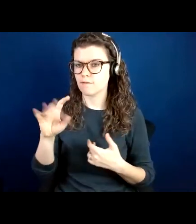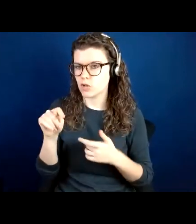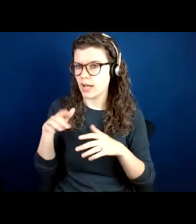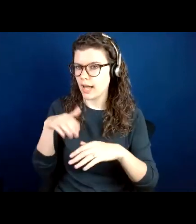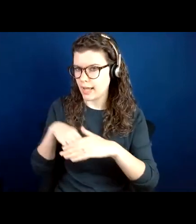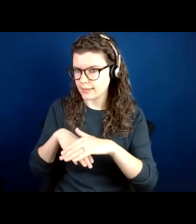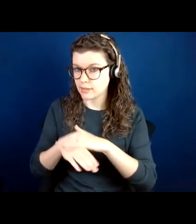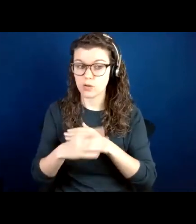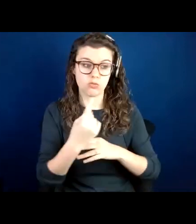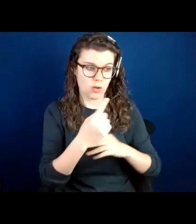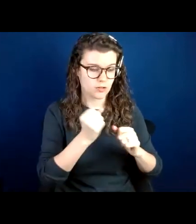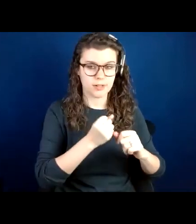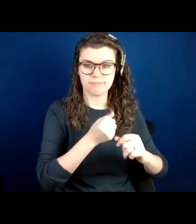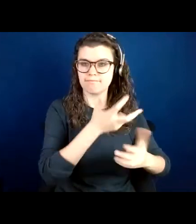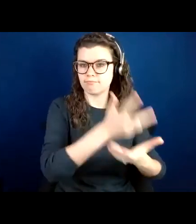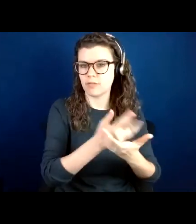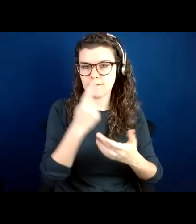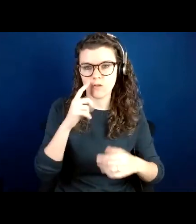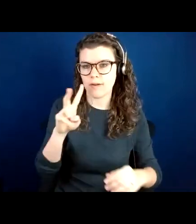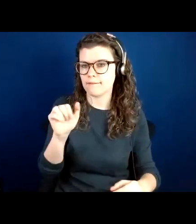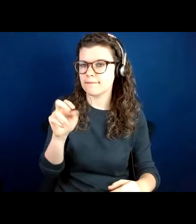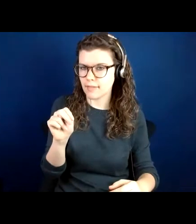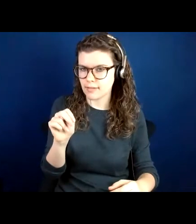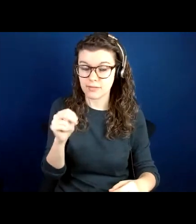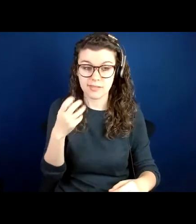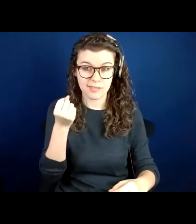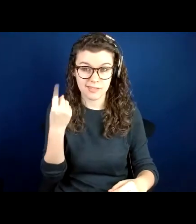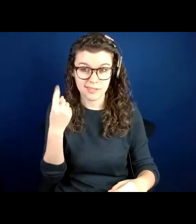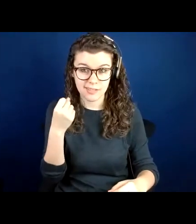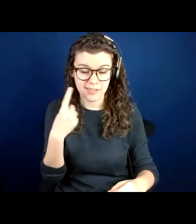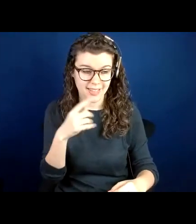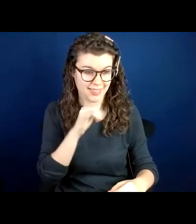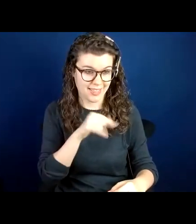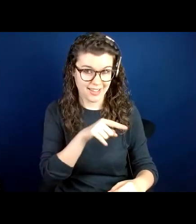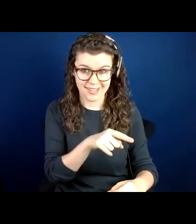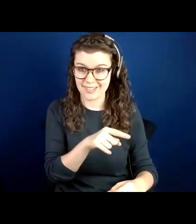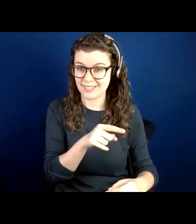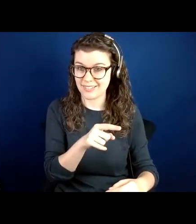van accessible spot, but the facing spot one would need